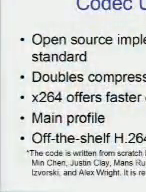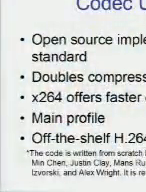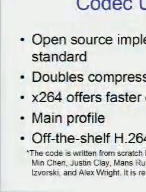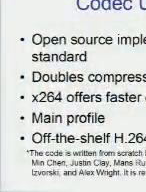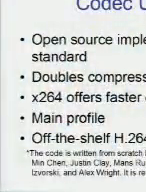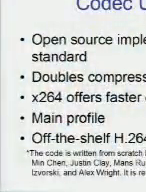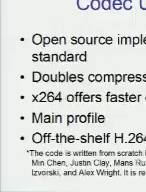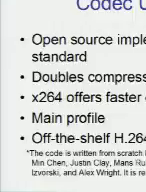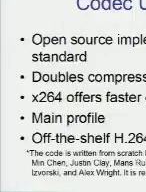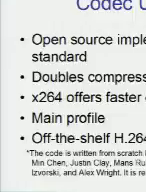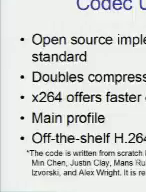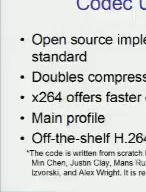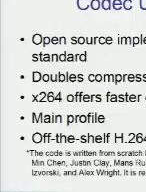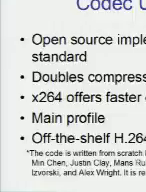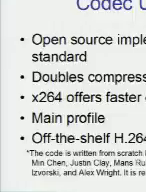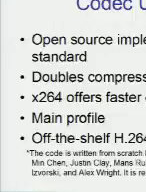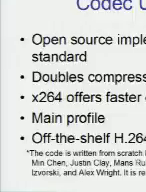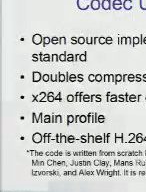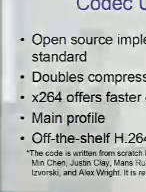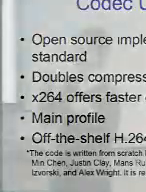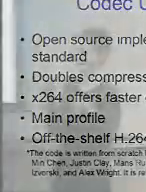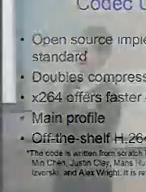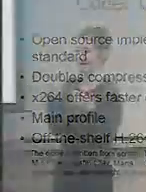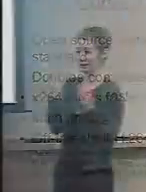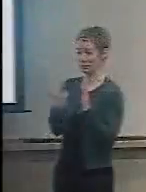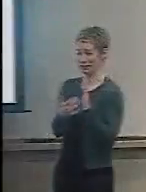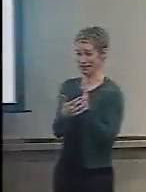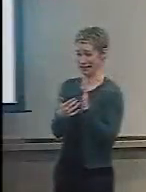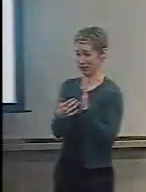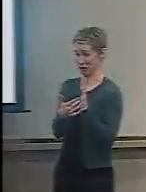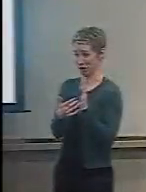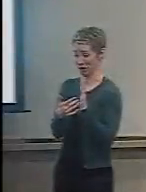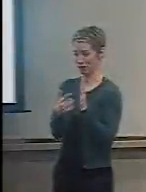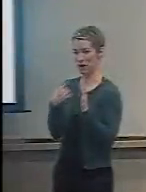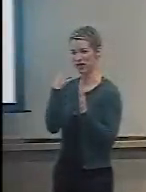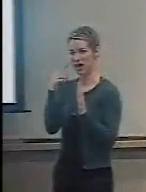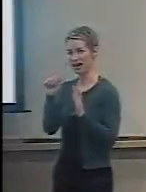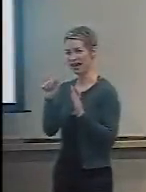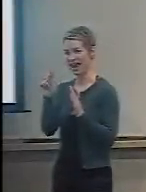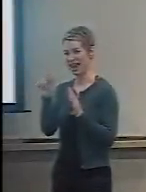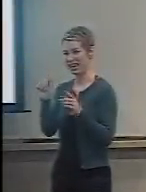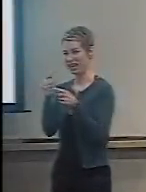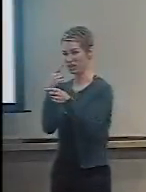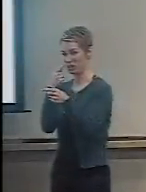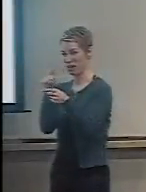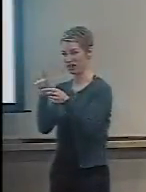before I go on, this is getting a little technical here. I was thinking that it might be a good time for Anna. Could you turn on the?